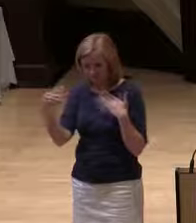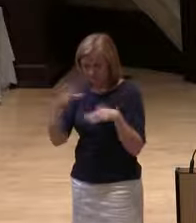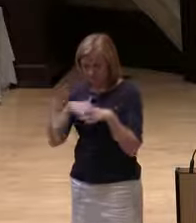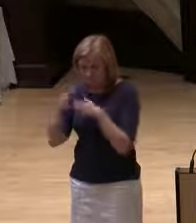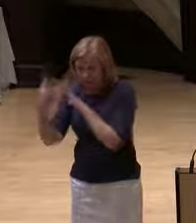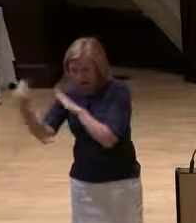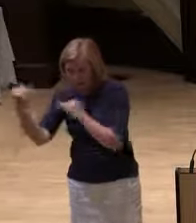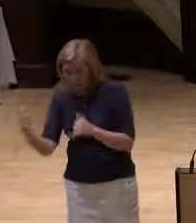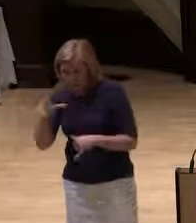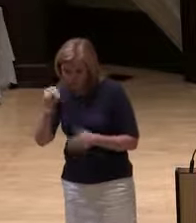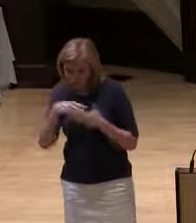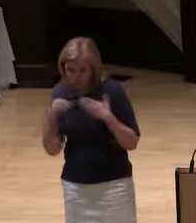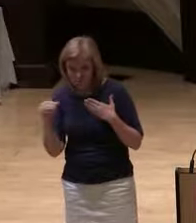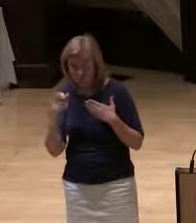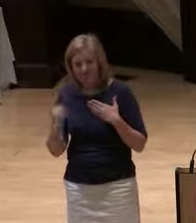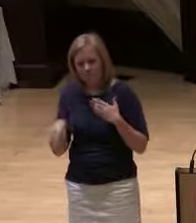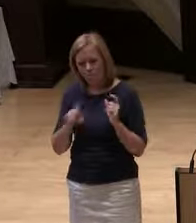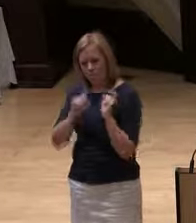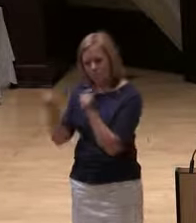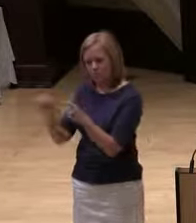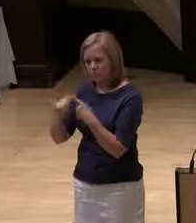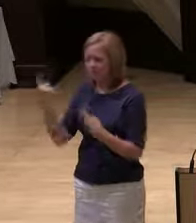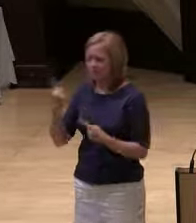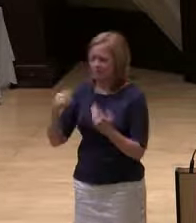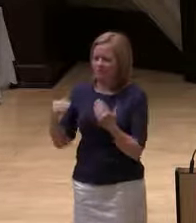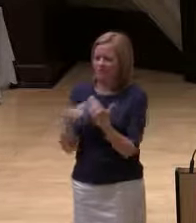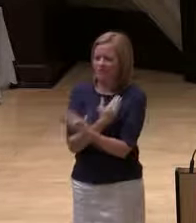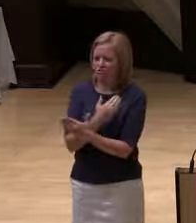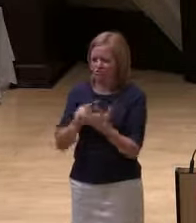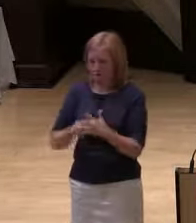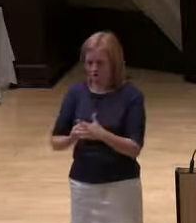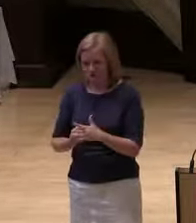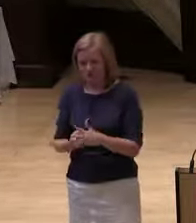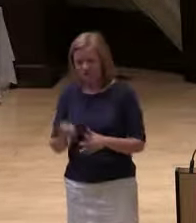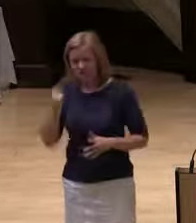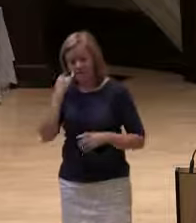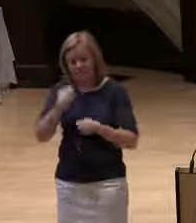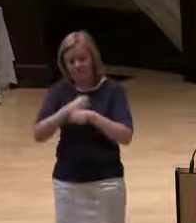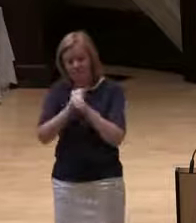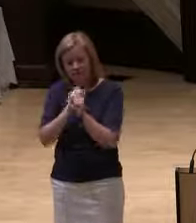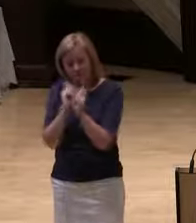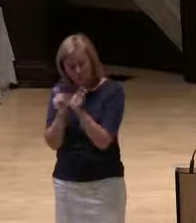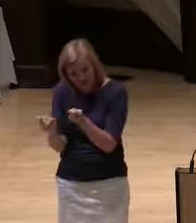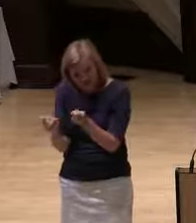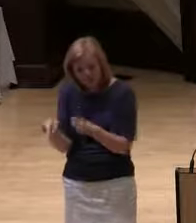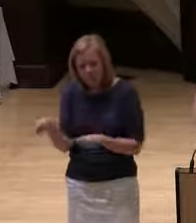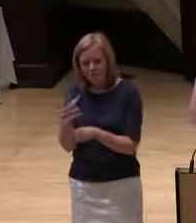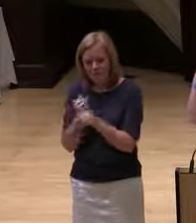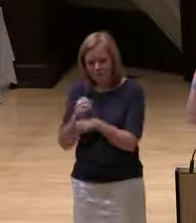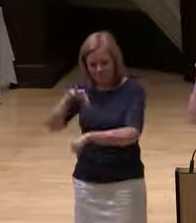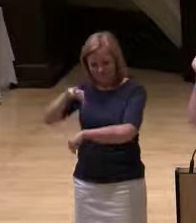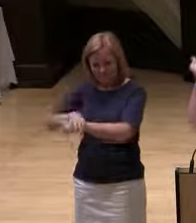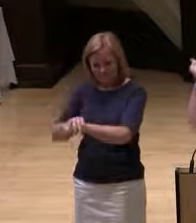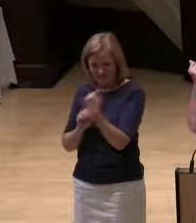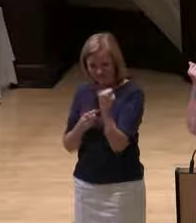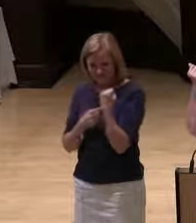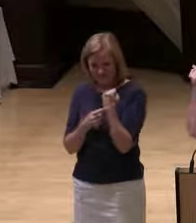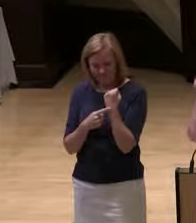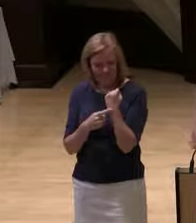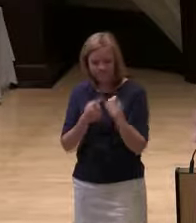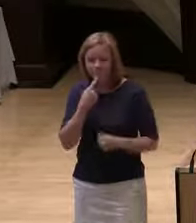and that will go towards somebody's fresh start. If you make that donation, you will receive a bracelet like this